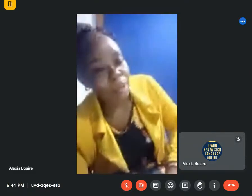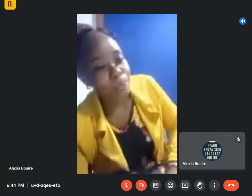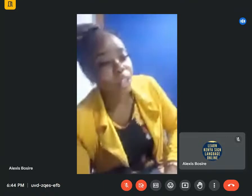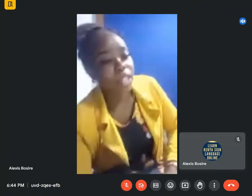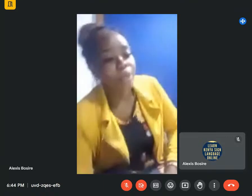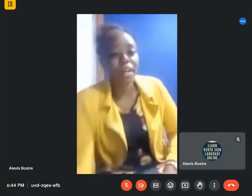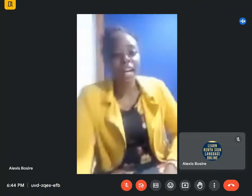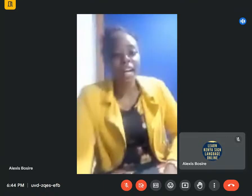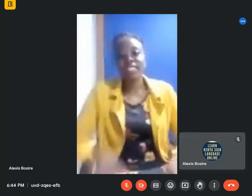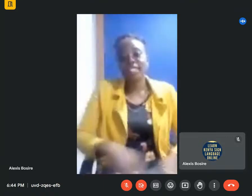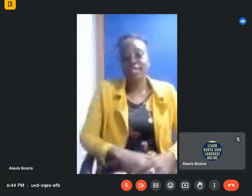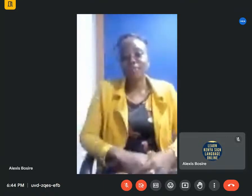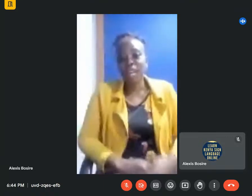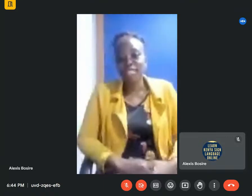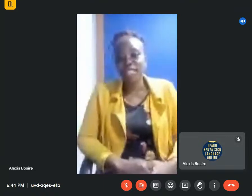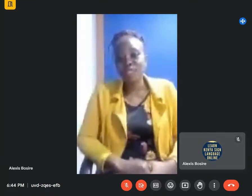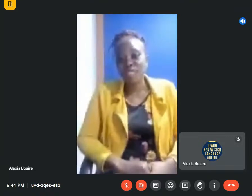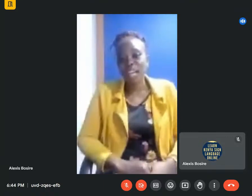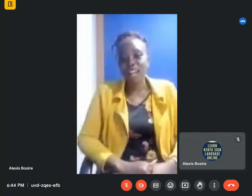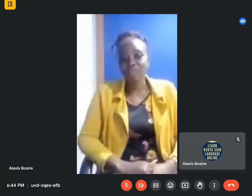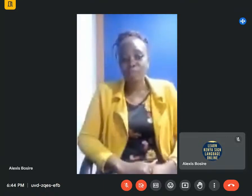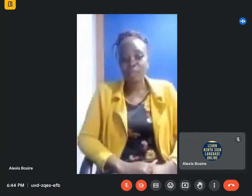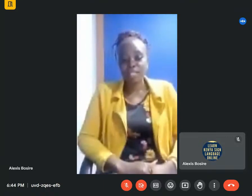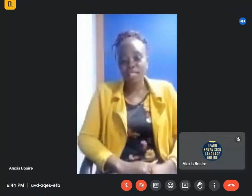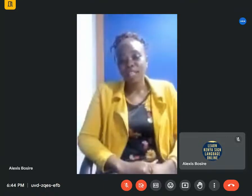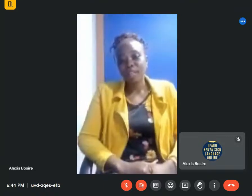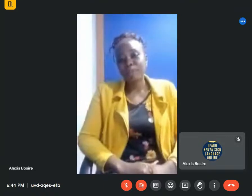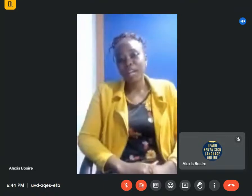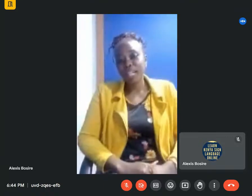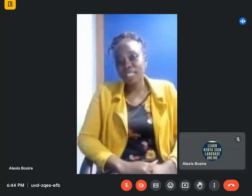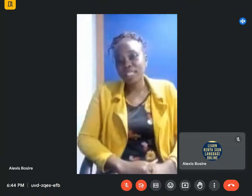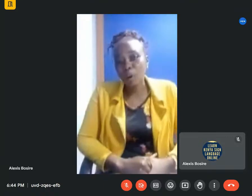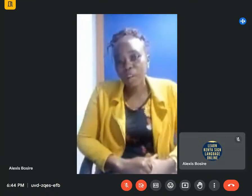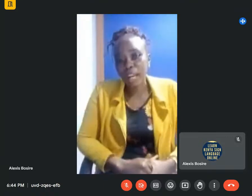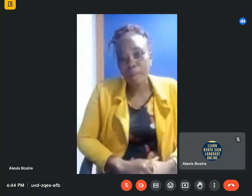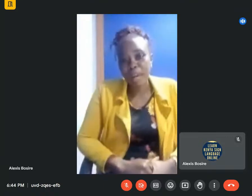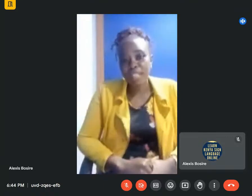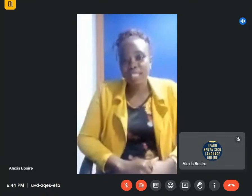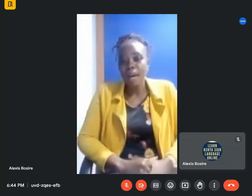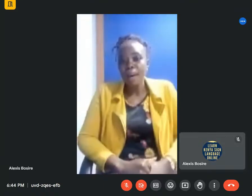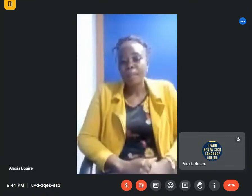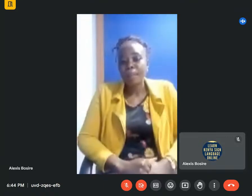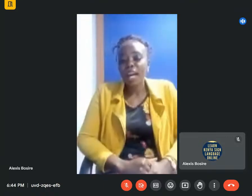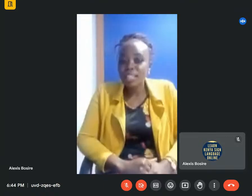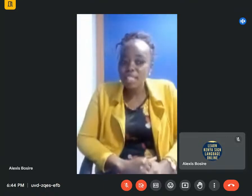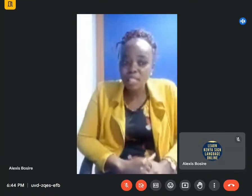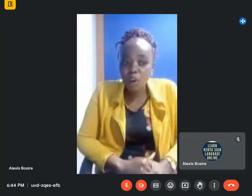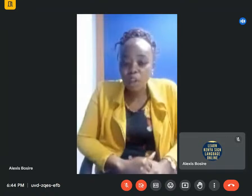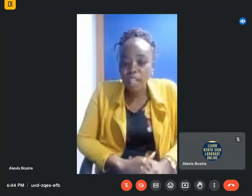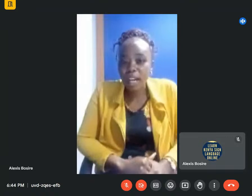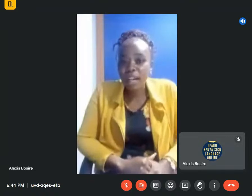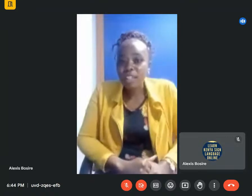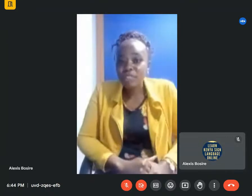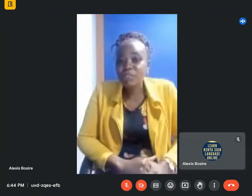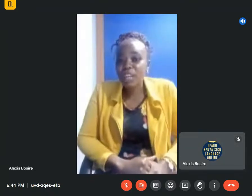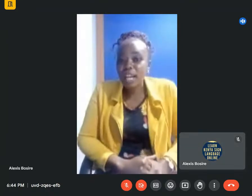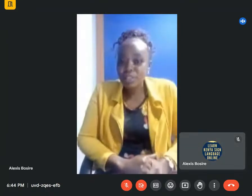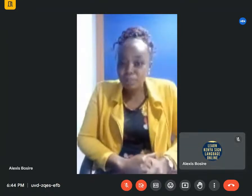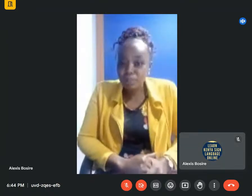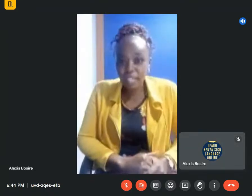keep on practice on the alphabets, practice on numbers, practice on finger